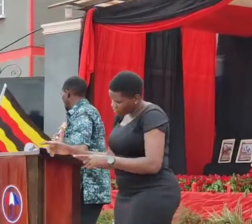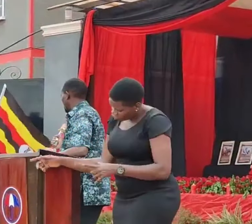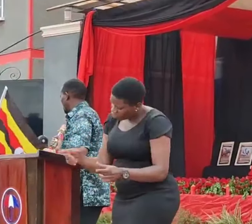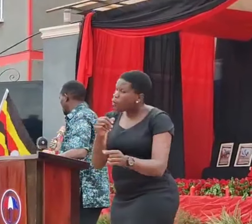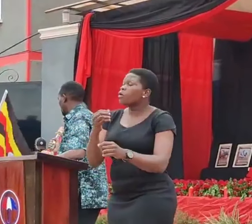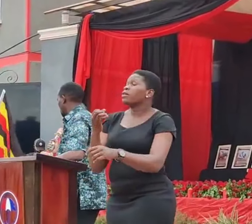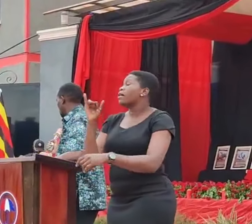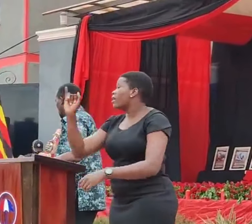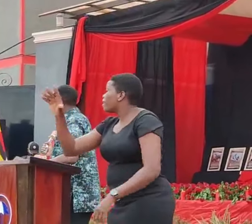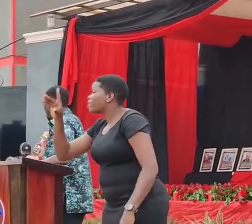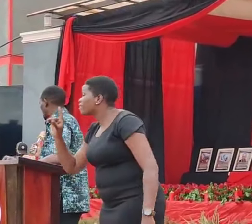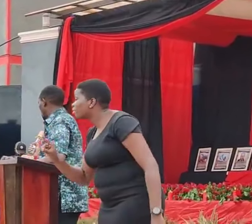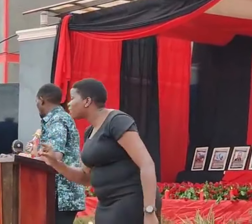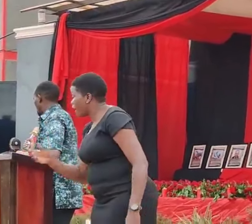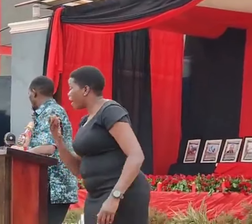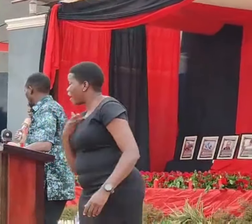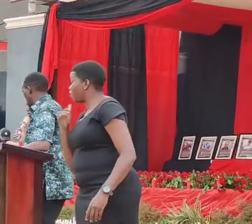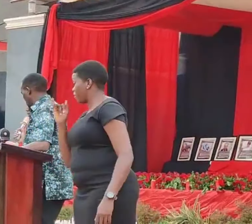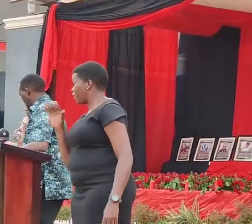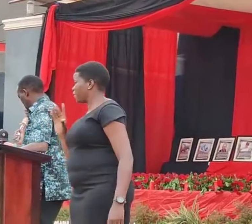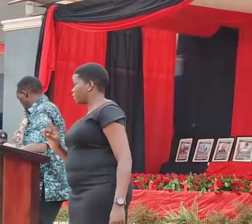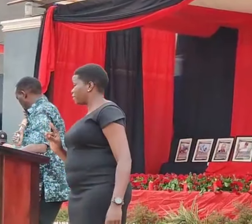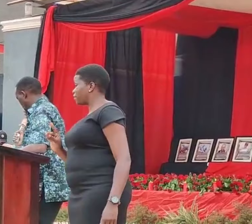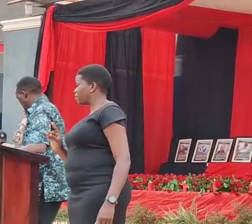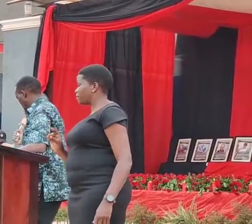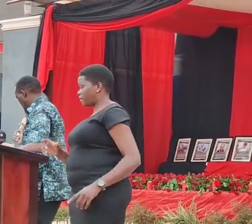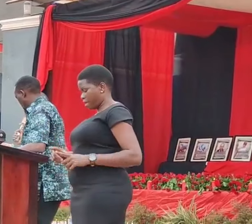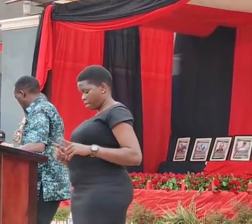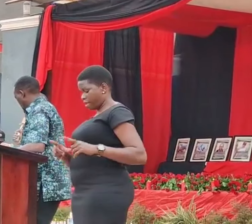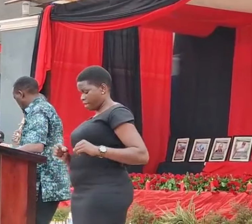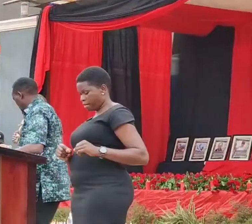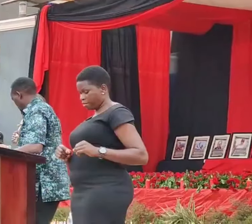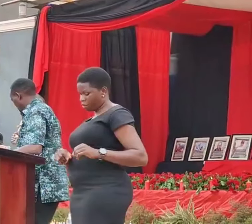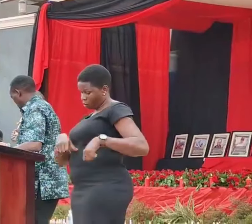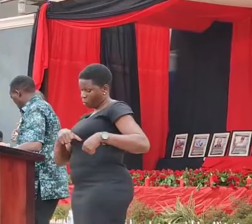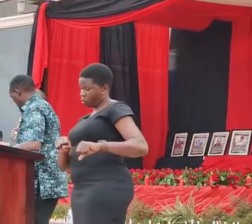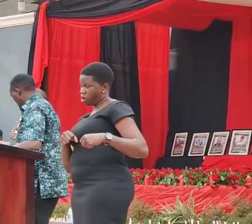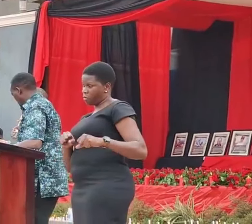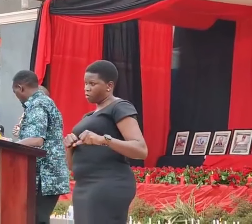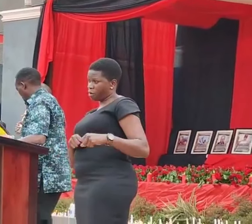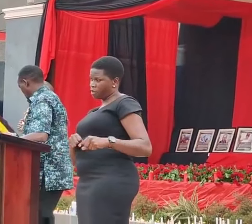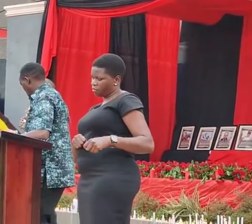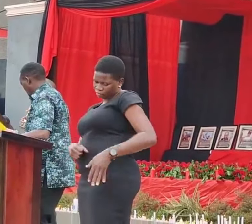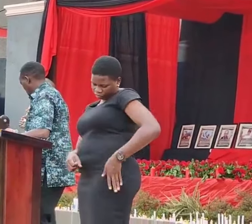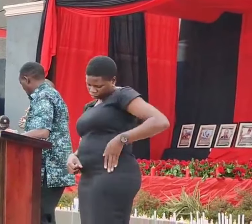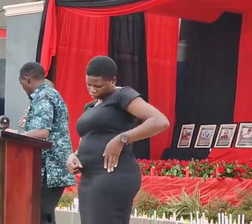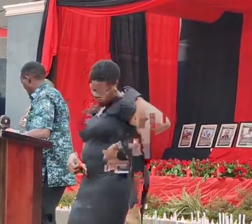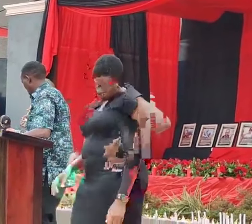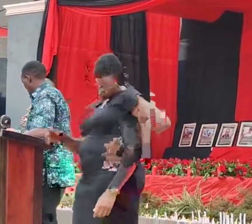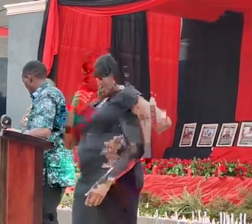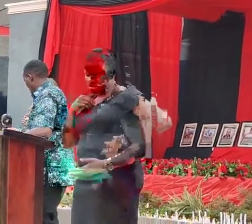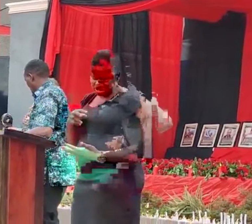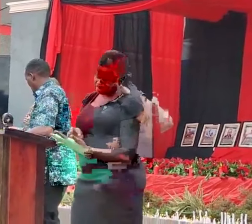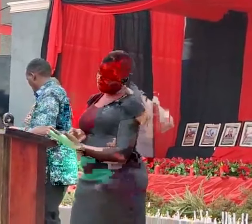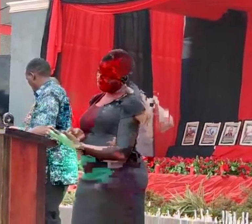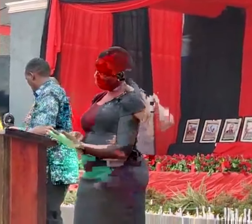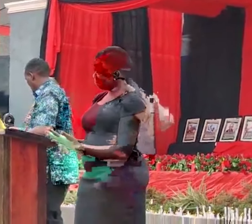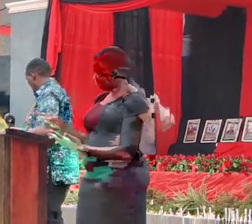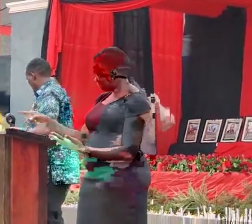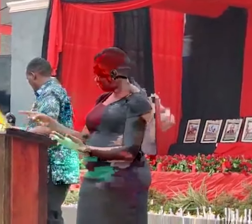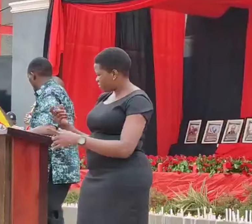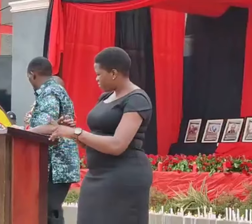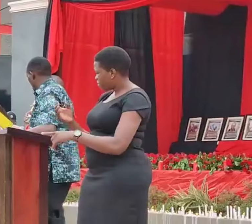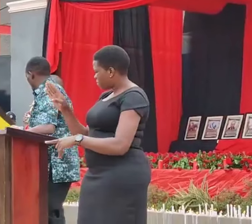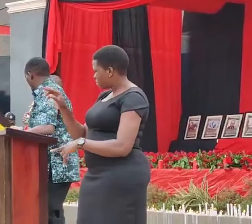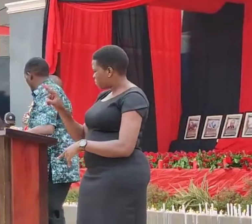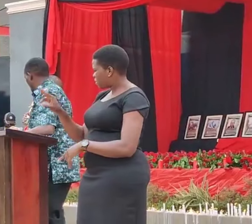kukola ki nayina endagamuntu yange amini kadi yange yaboda ngeri wano lako nagamba obudde